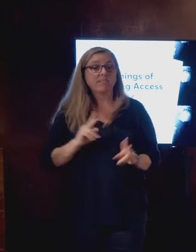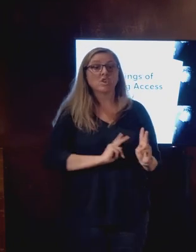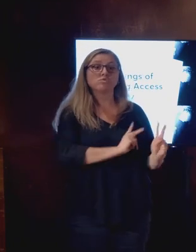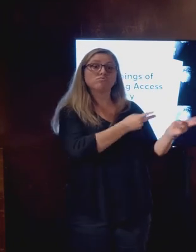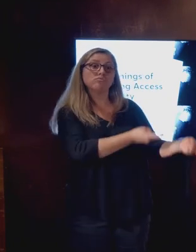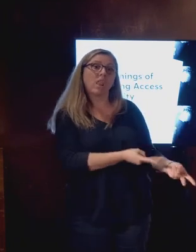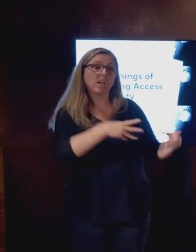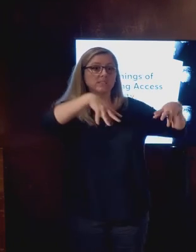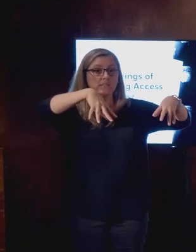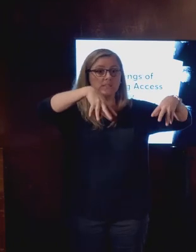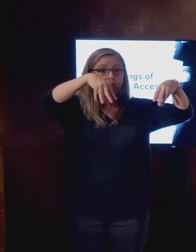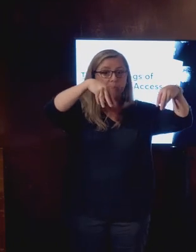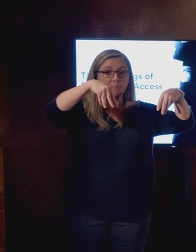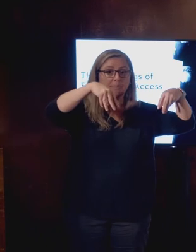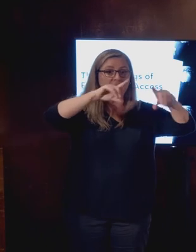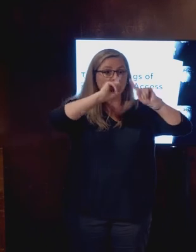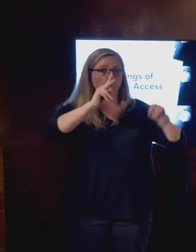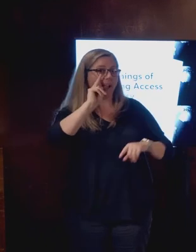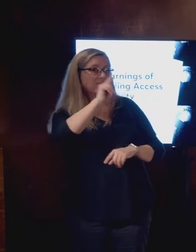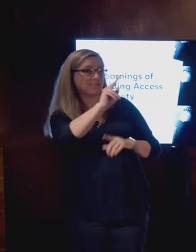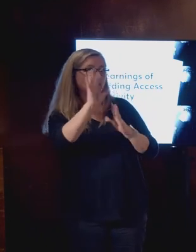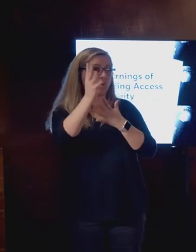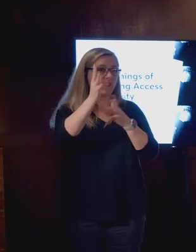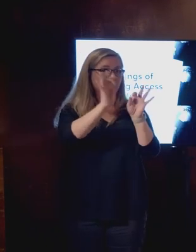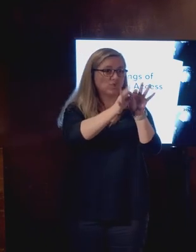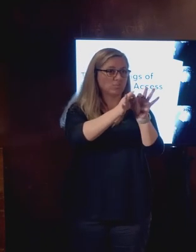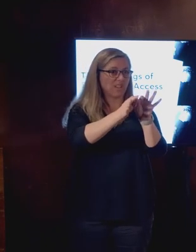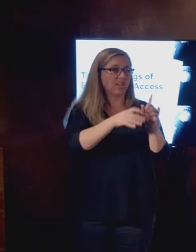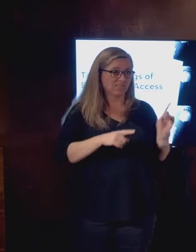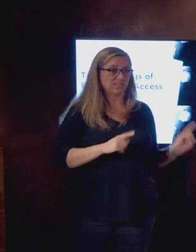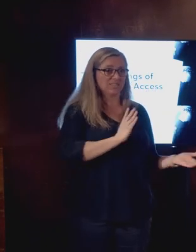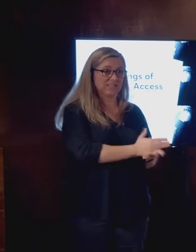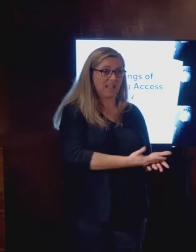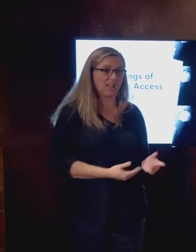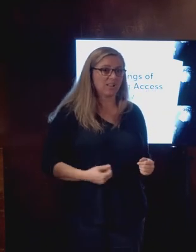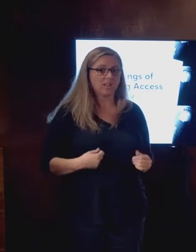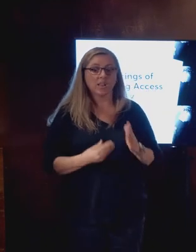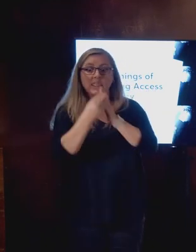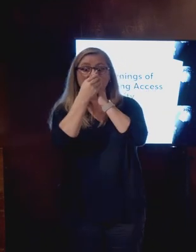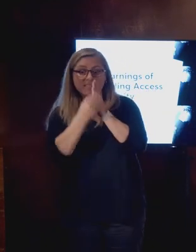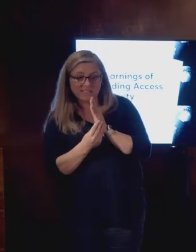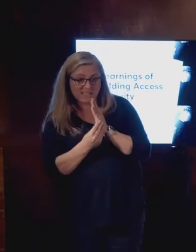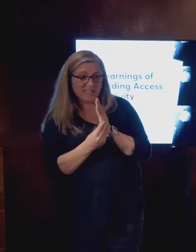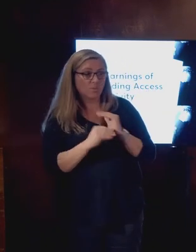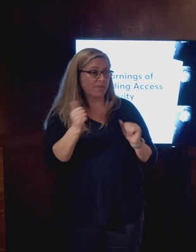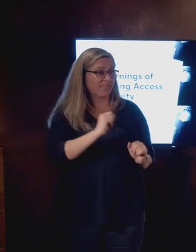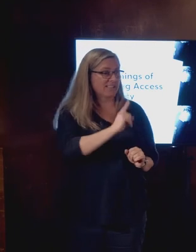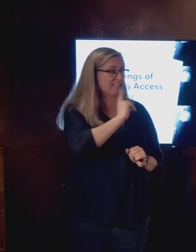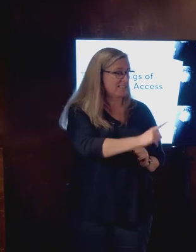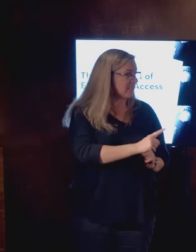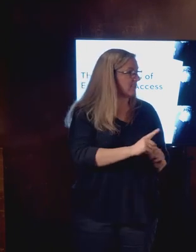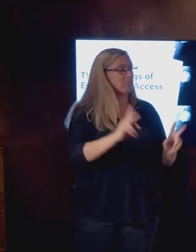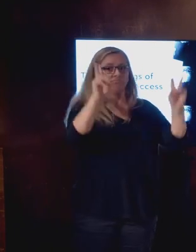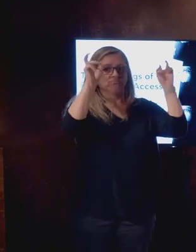performance and dimming the lights, then perhaps you can't see the Auslan interpreters. Exactly. So Our zine, we actually talked about, it wasn't what you would